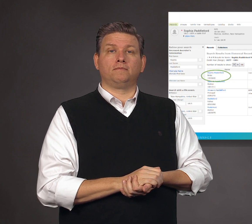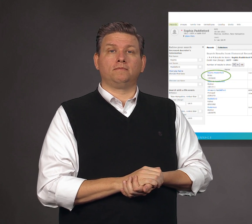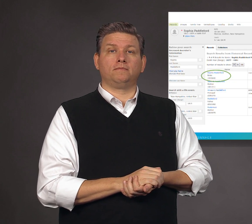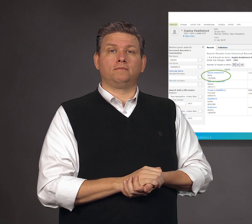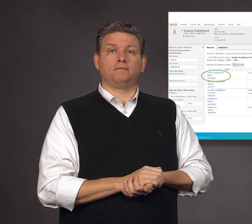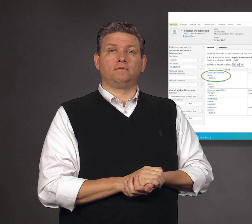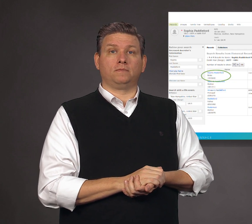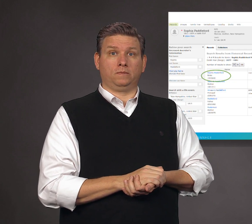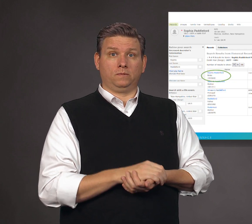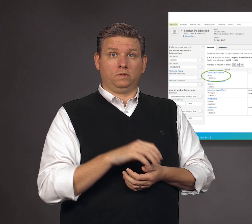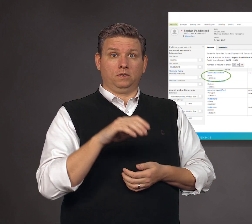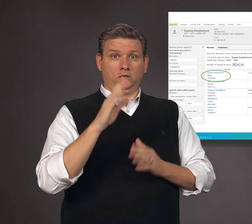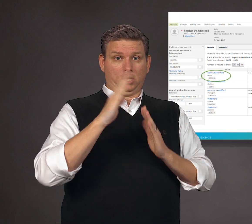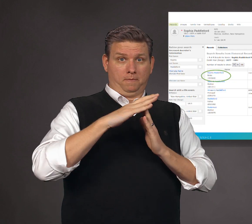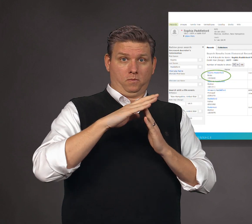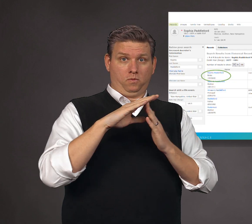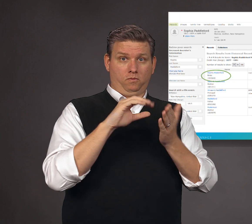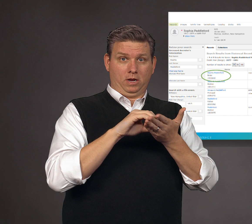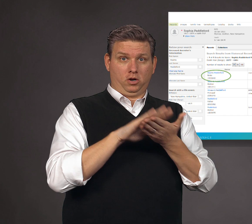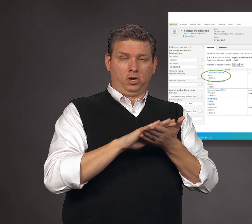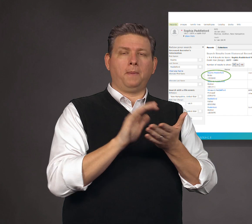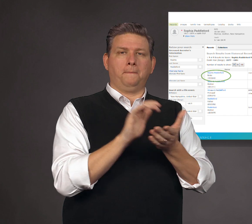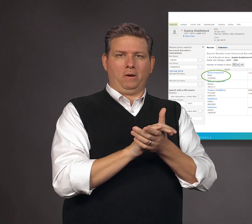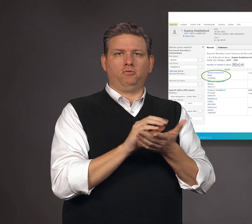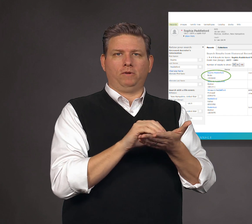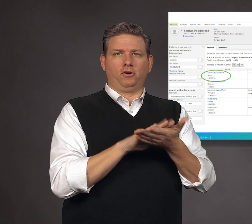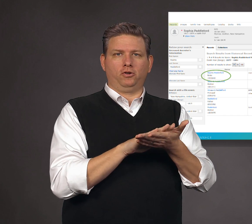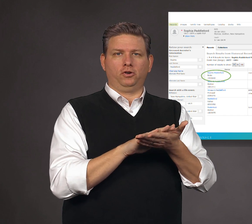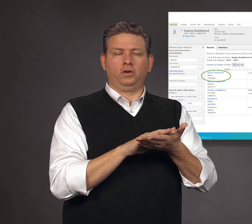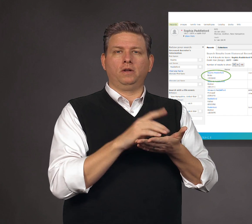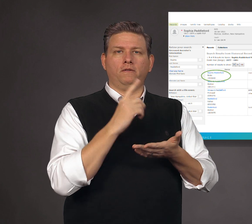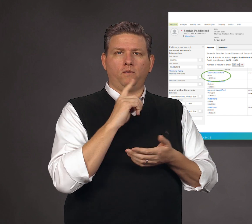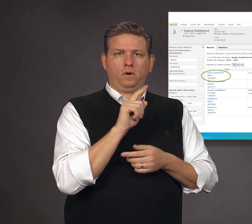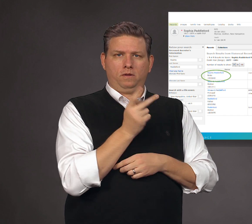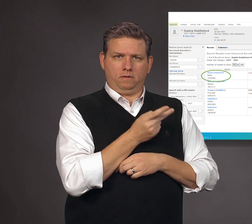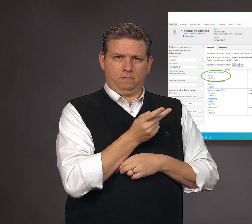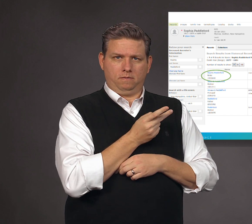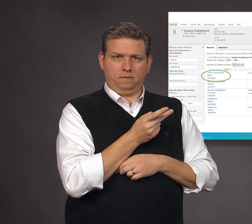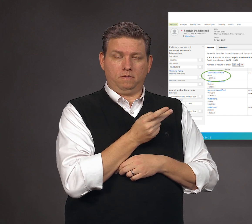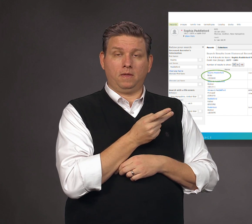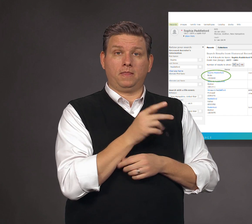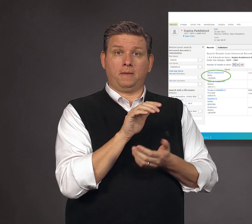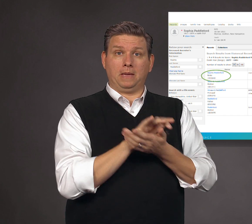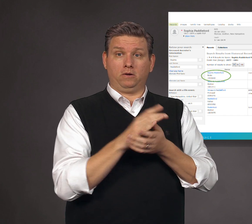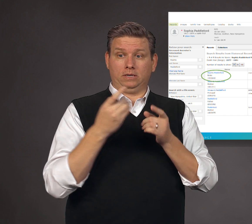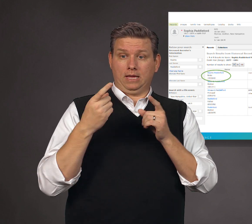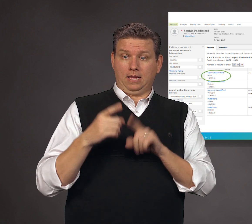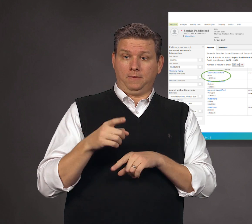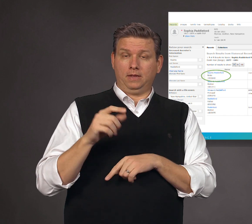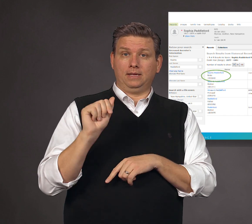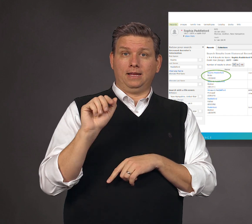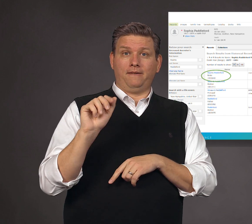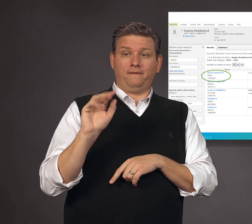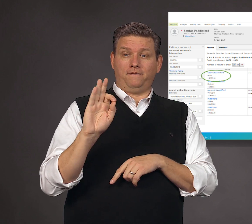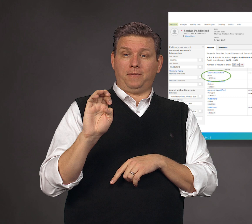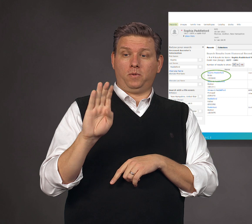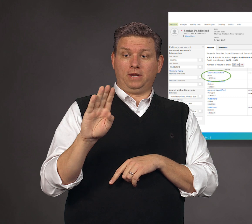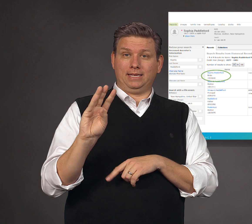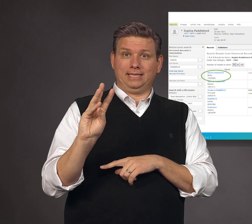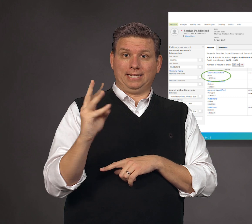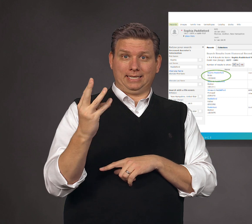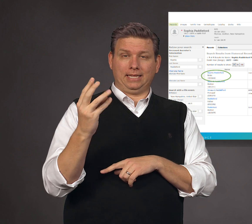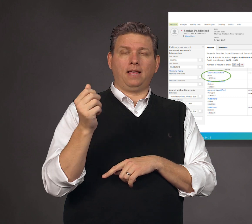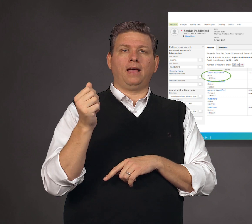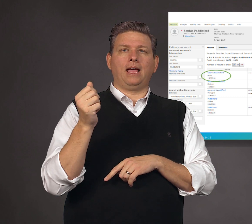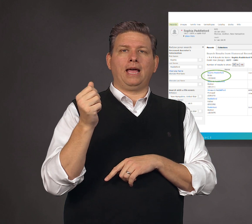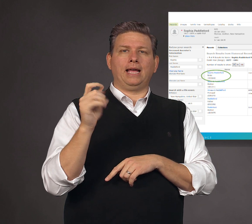The top record is a marriage record for Sophia Paddleford and Albert Mason. The marriage took place on 6th of February,